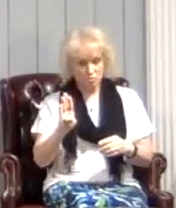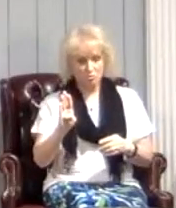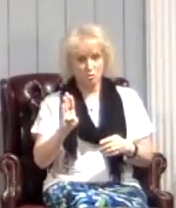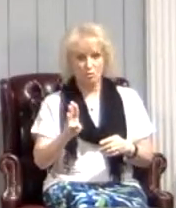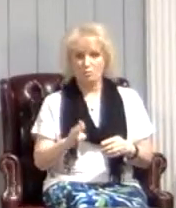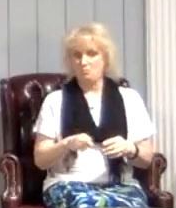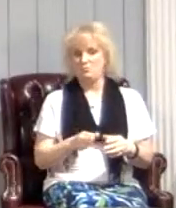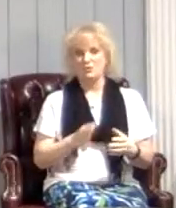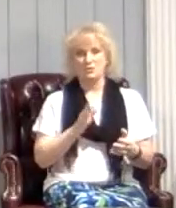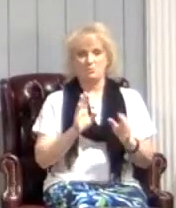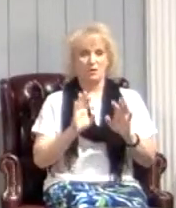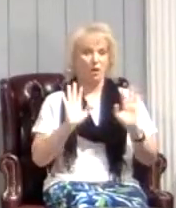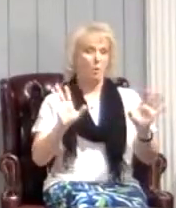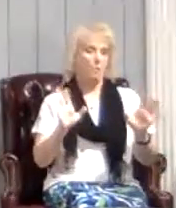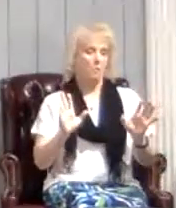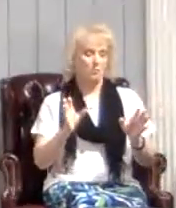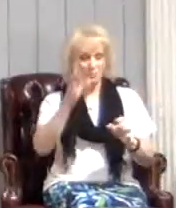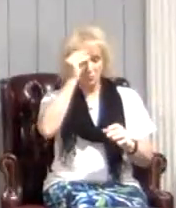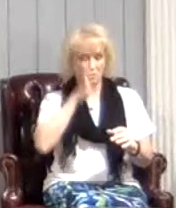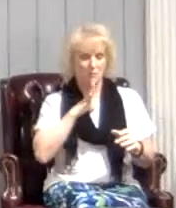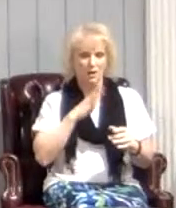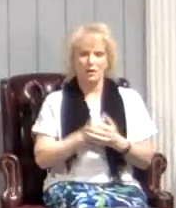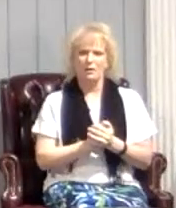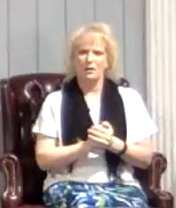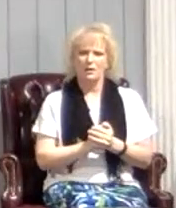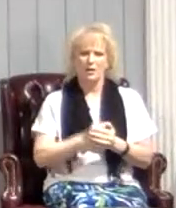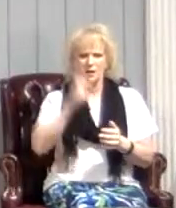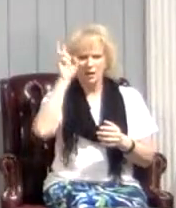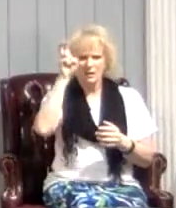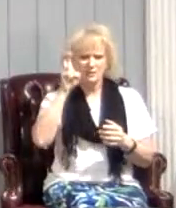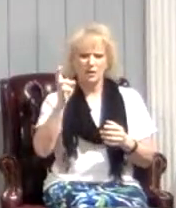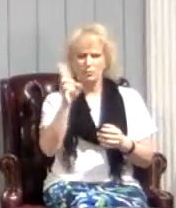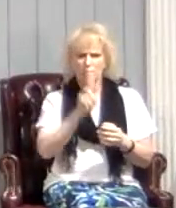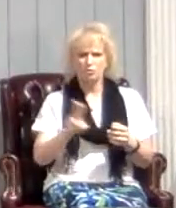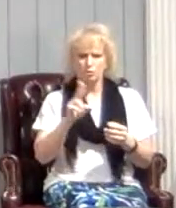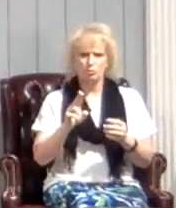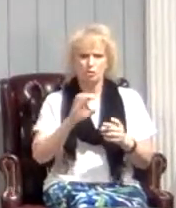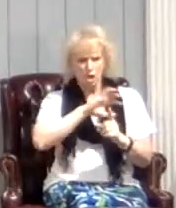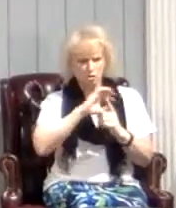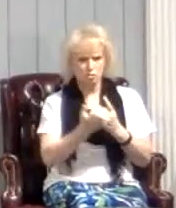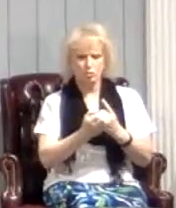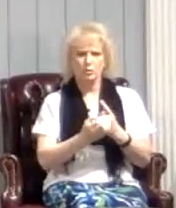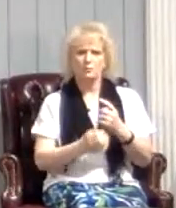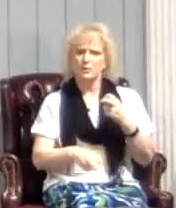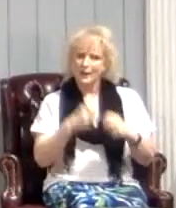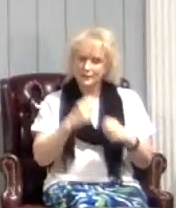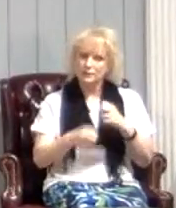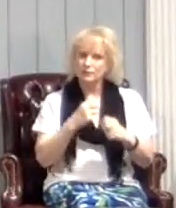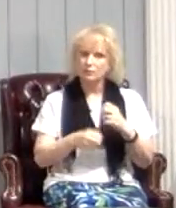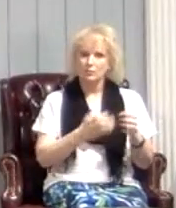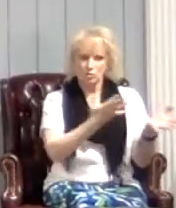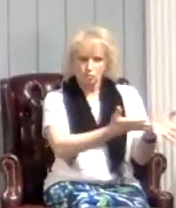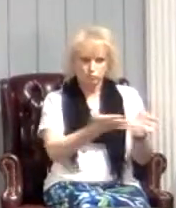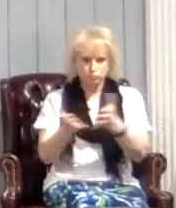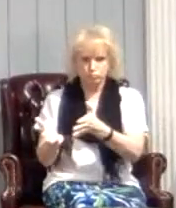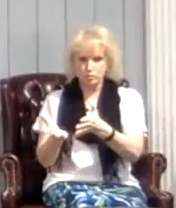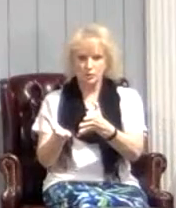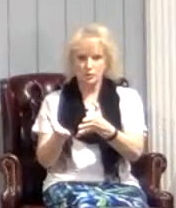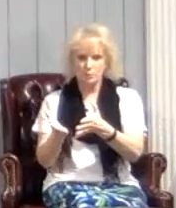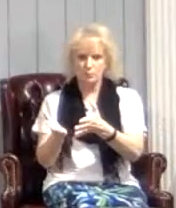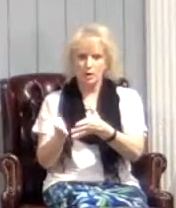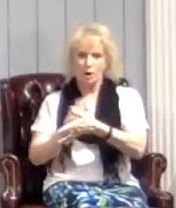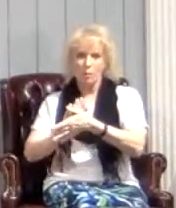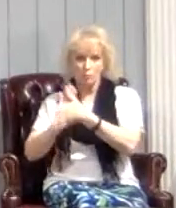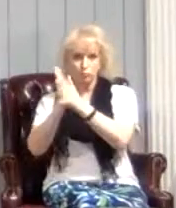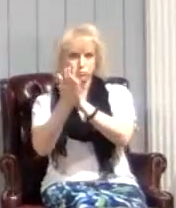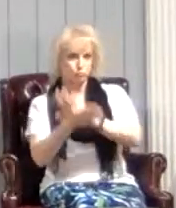he's going to use Satan. He's going to use circumstance. He's going to use challenge and difficulty to bring about even more